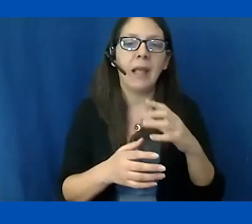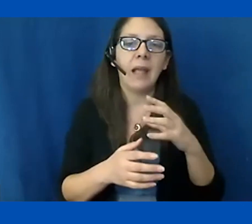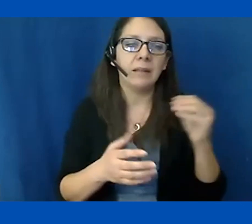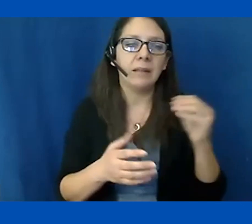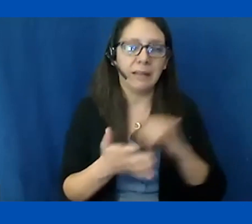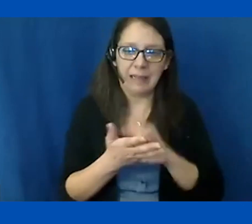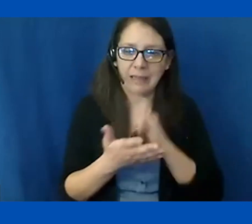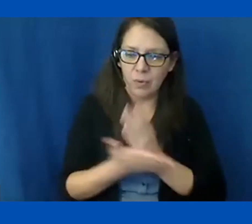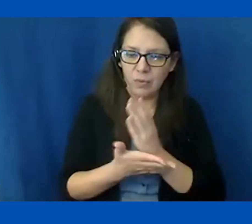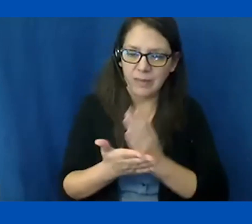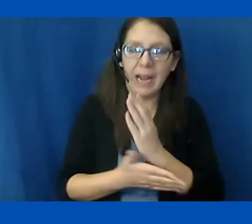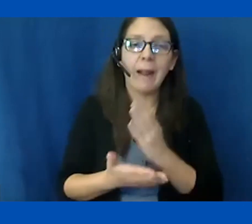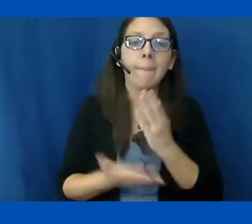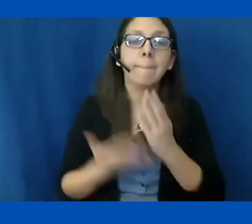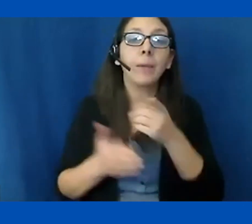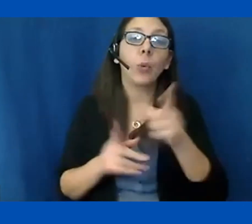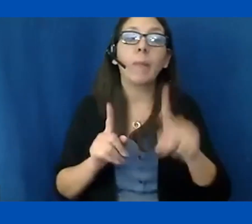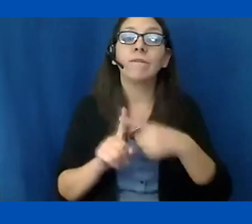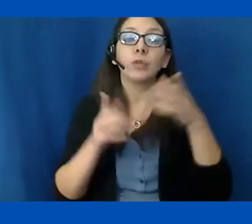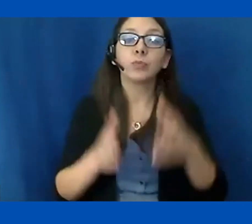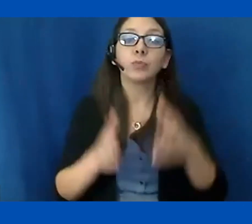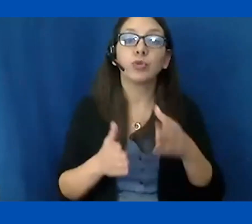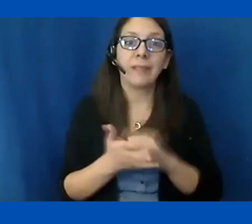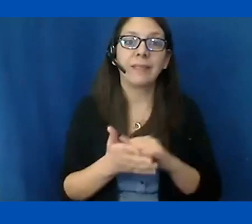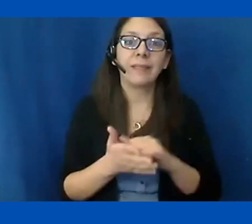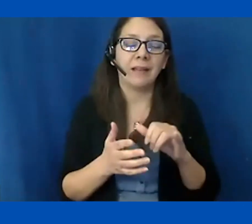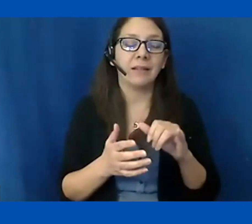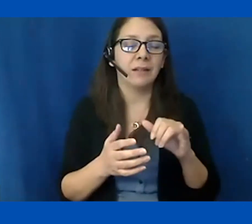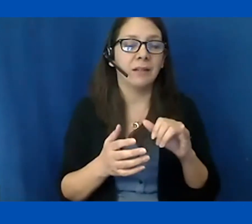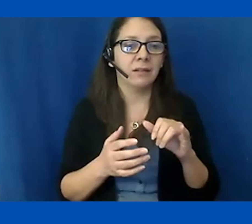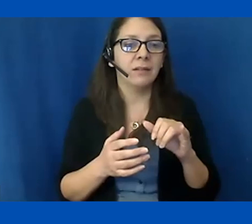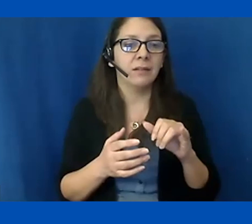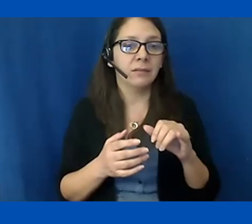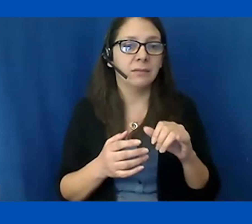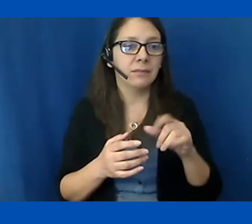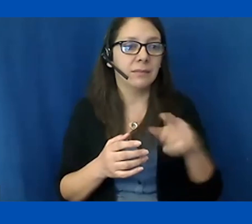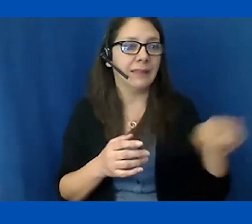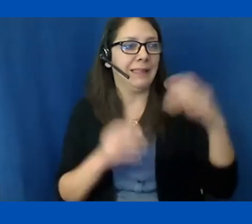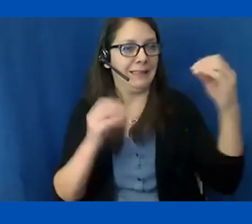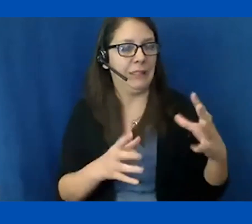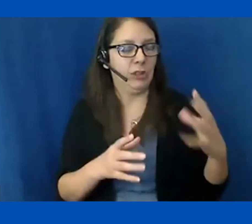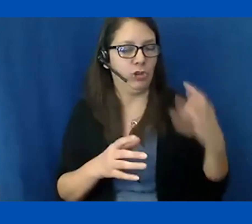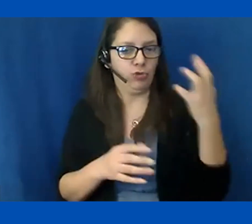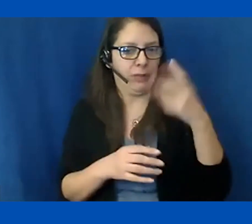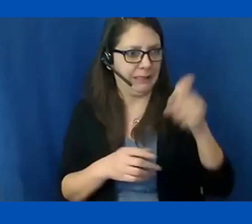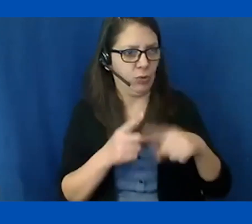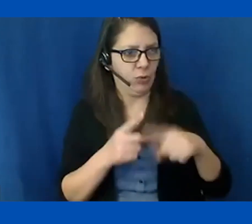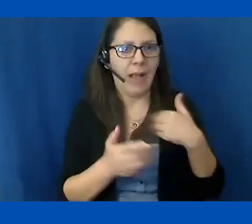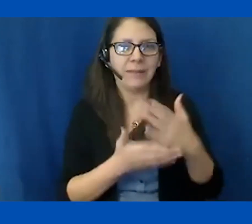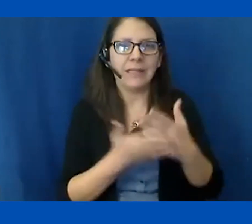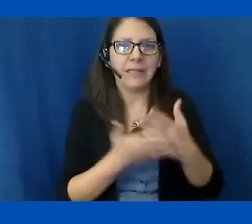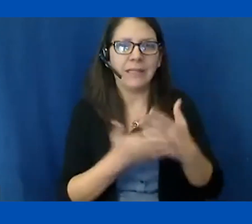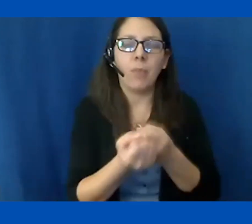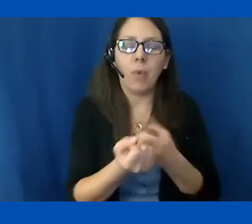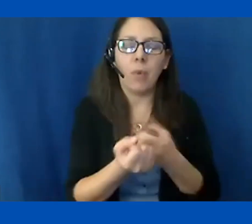can find different mentors and everything like that for you to find out how you're going to do it. Because you don't, like, I had moments where I didn't know how I was going to do it,